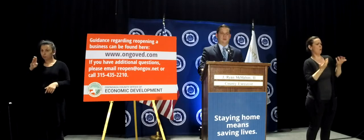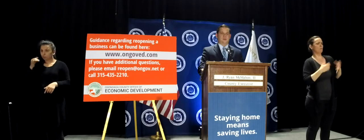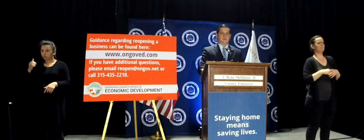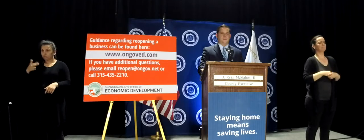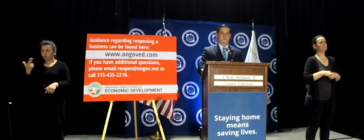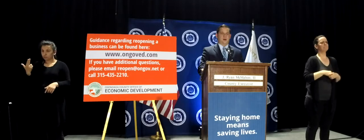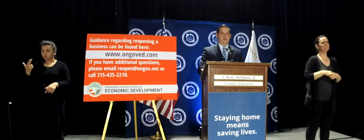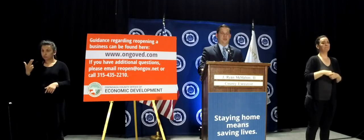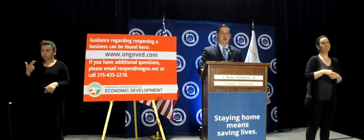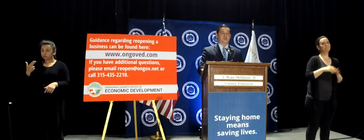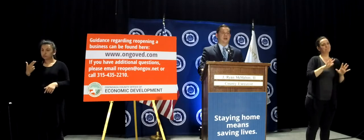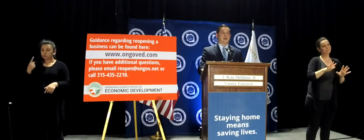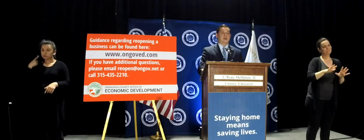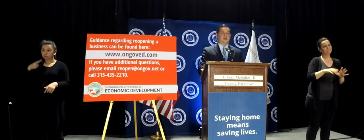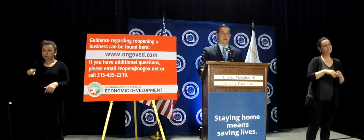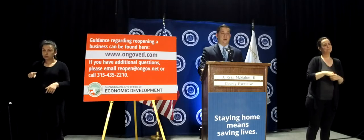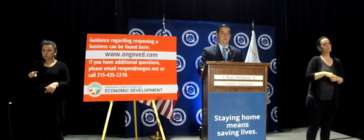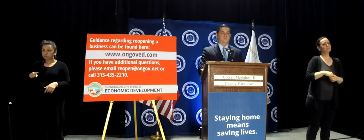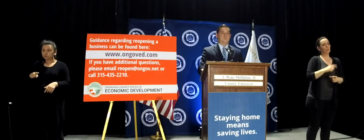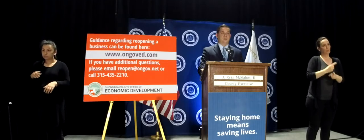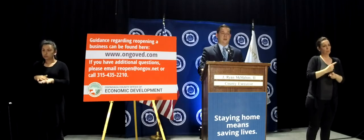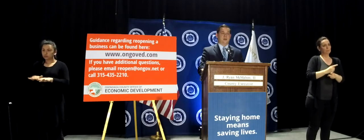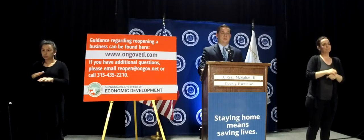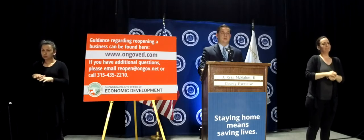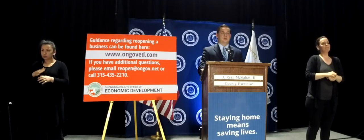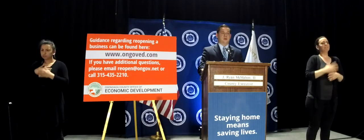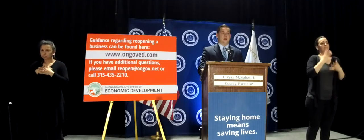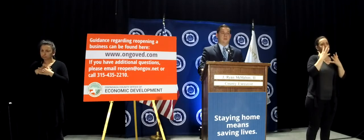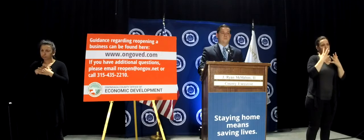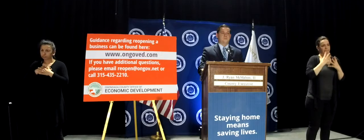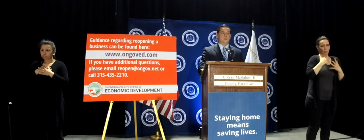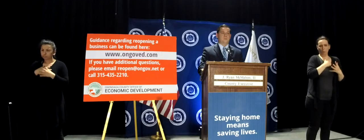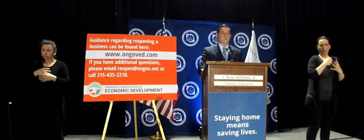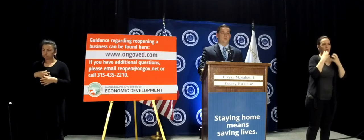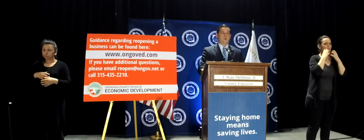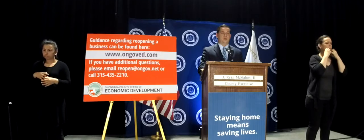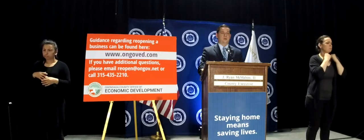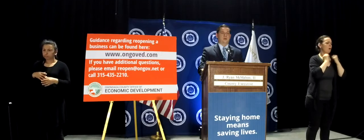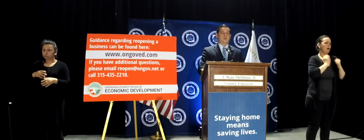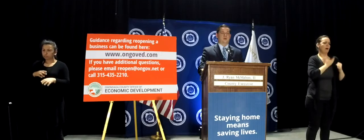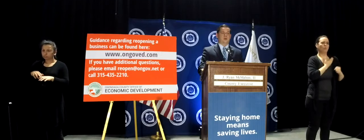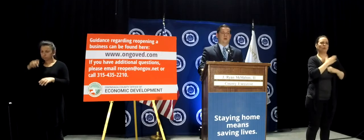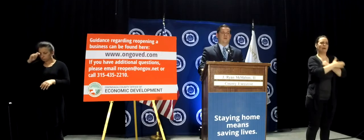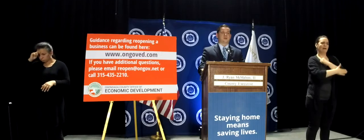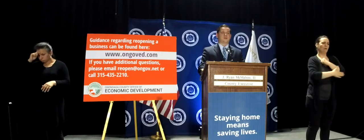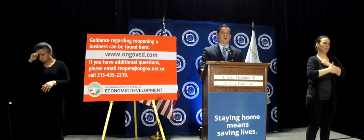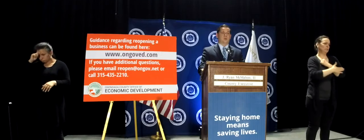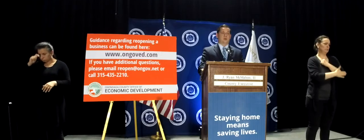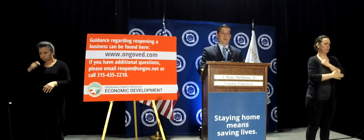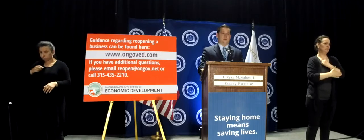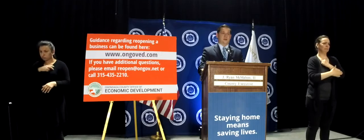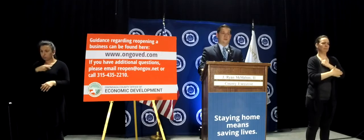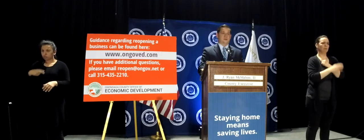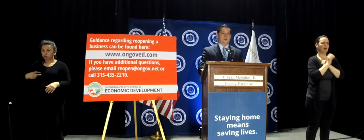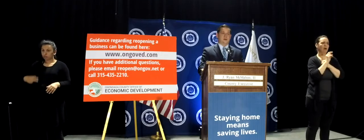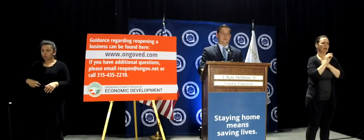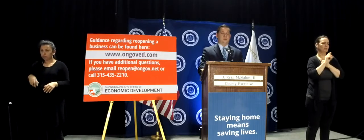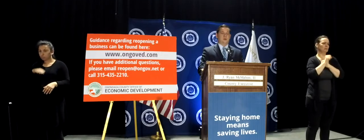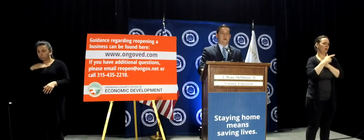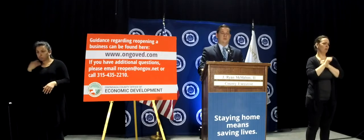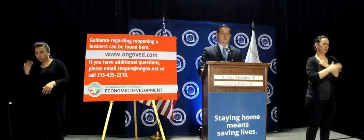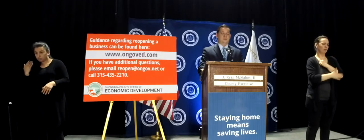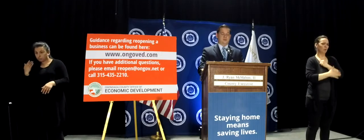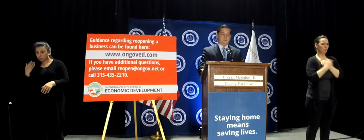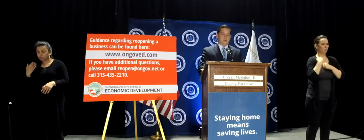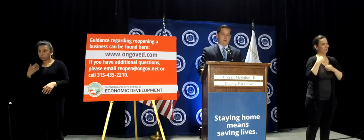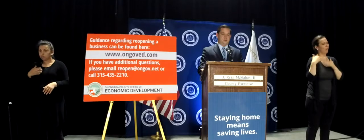really cherish in Onondaga County. And we have called off our ceremony at the Veterans Center,